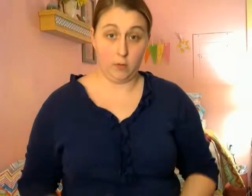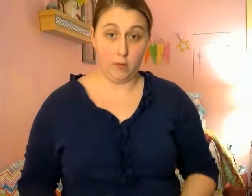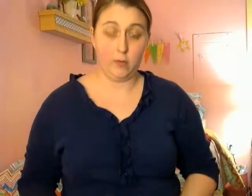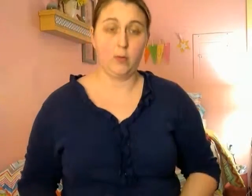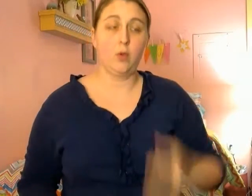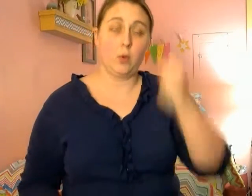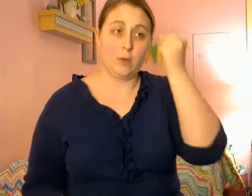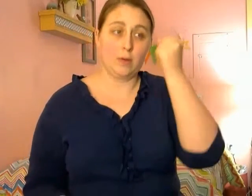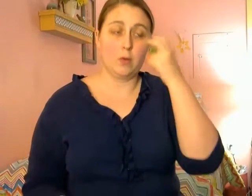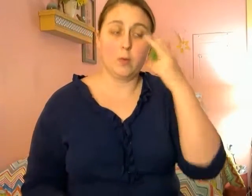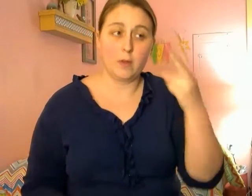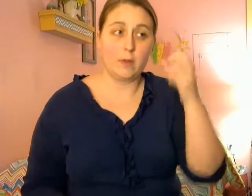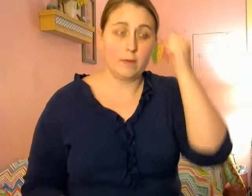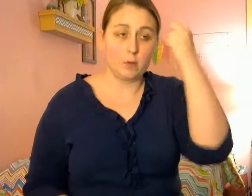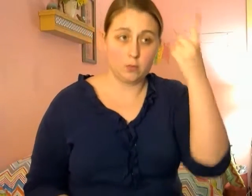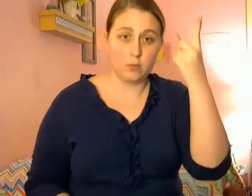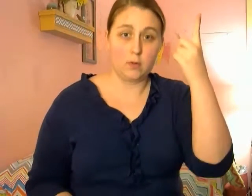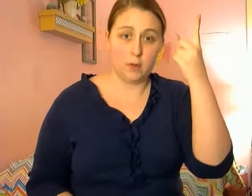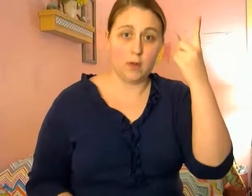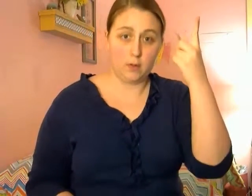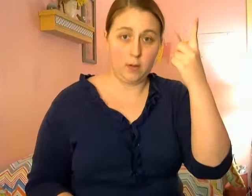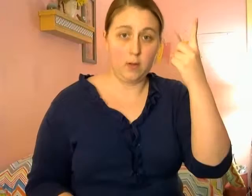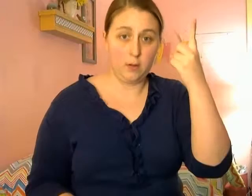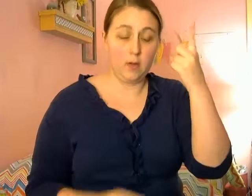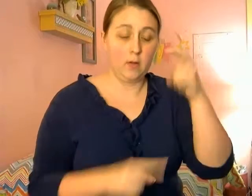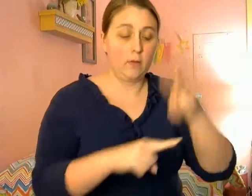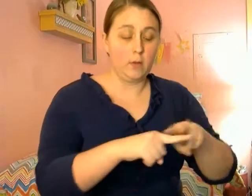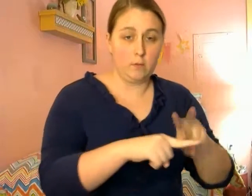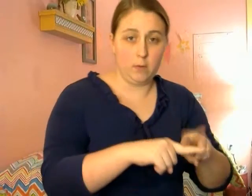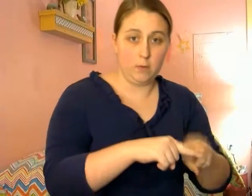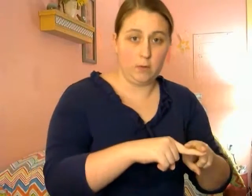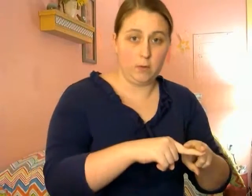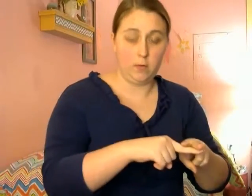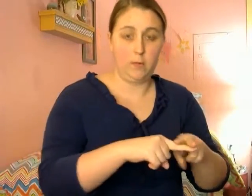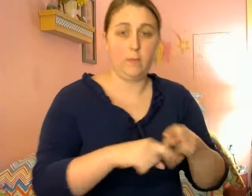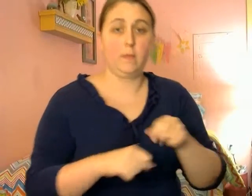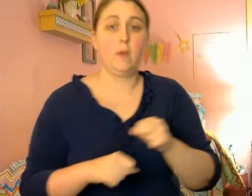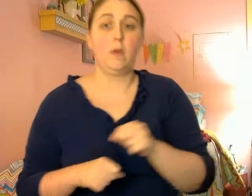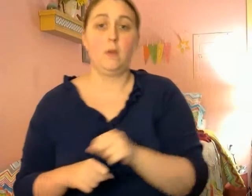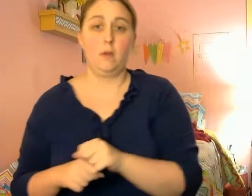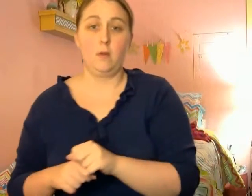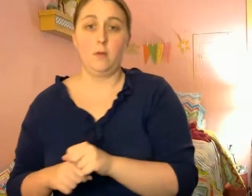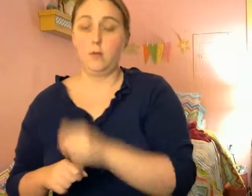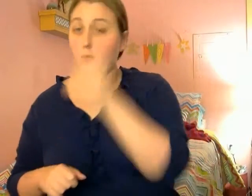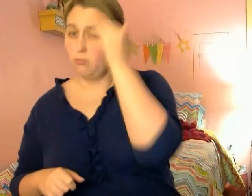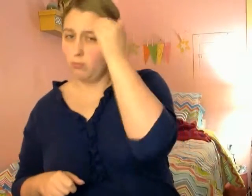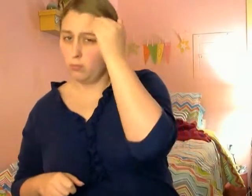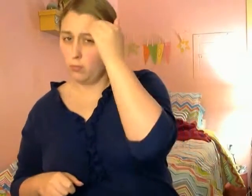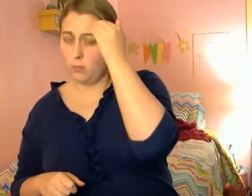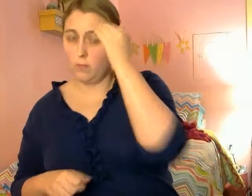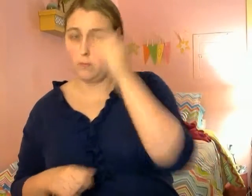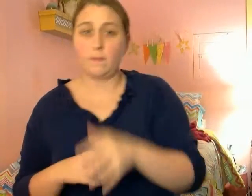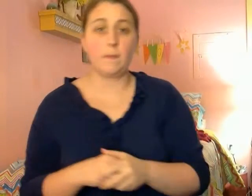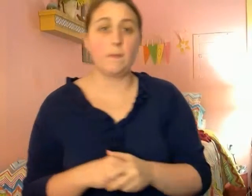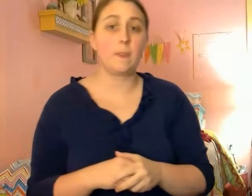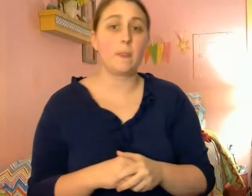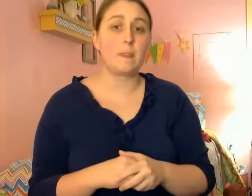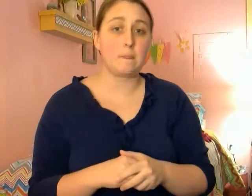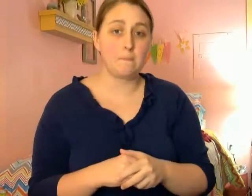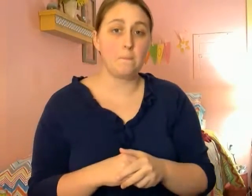don't with the vocabulary. It's kind of a little test, and it helps me assess